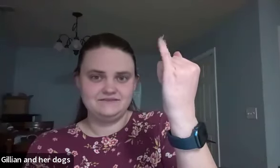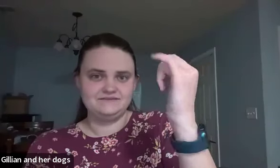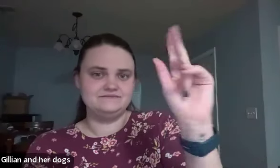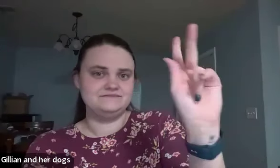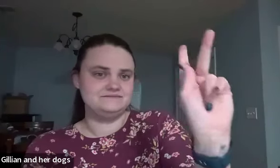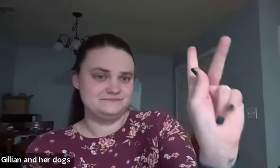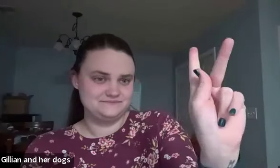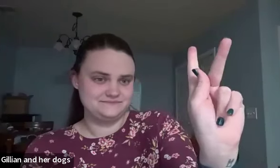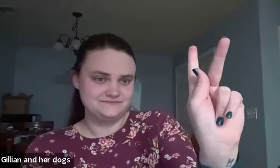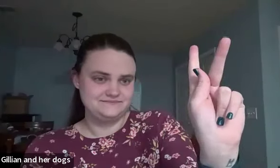K,